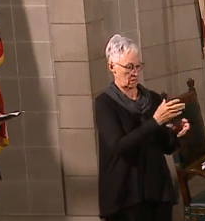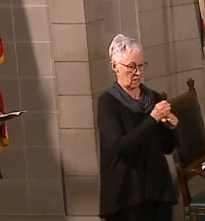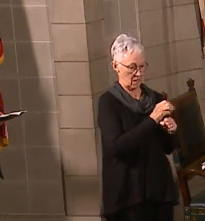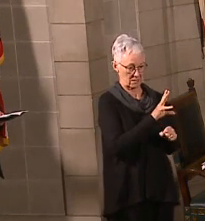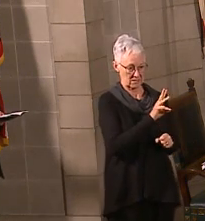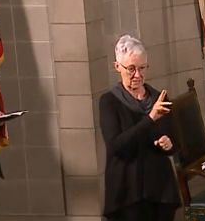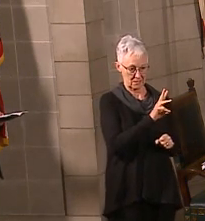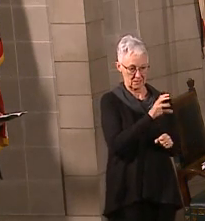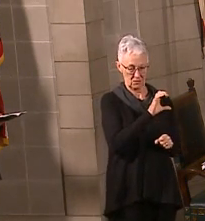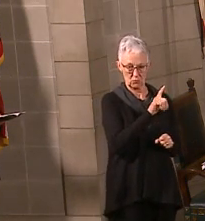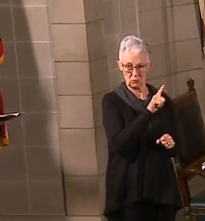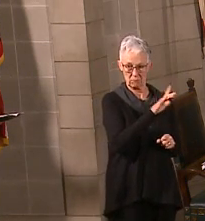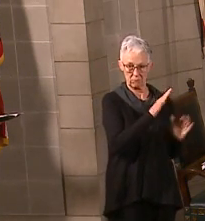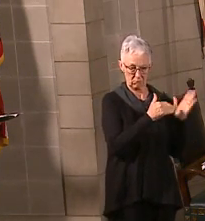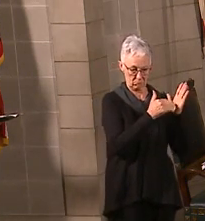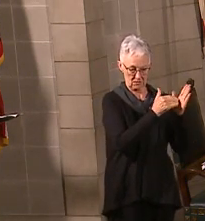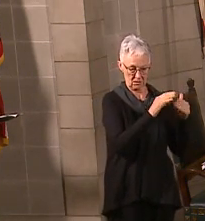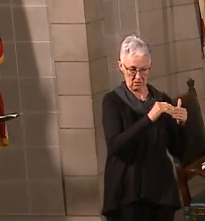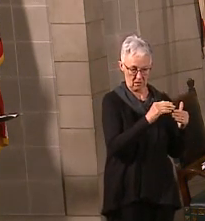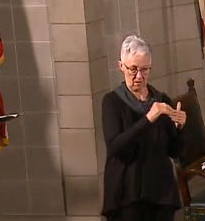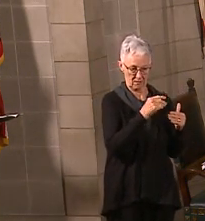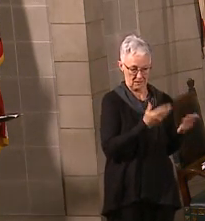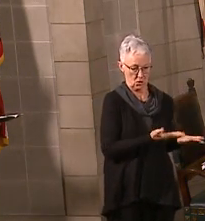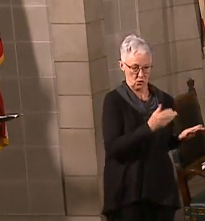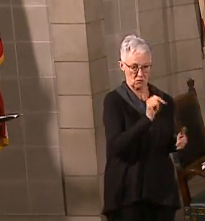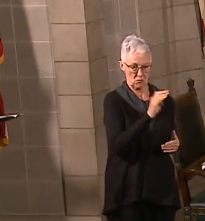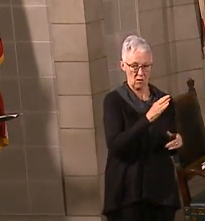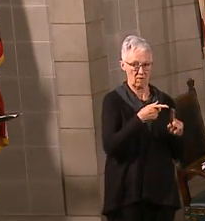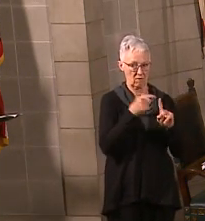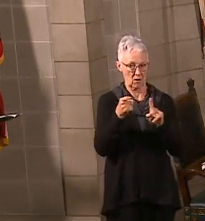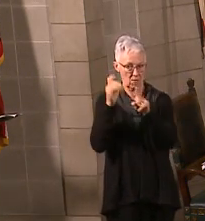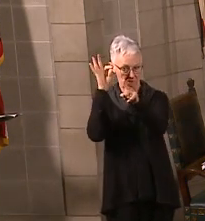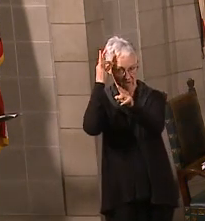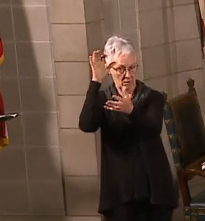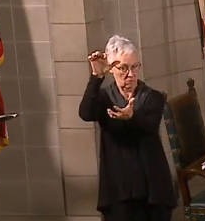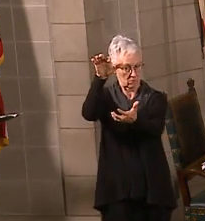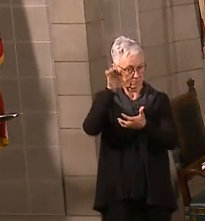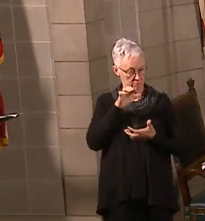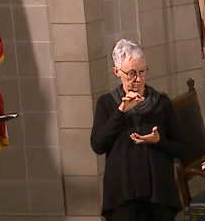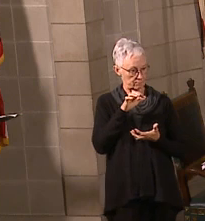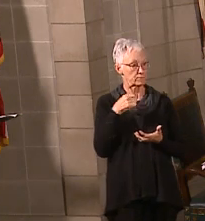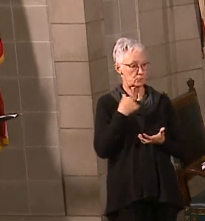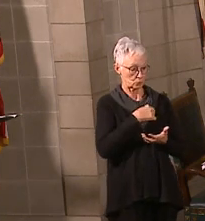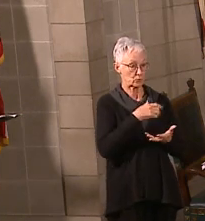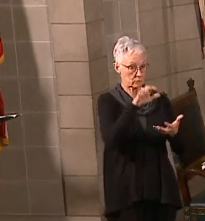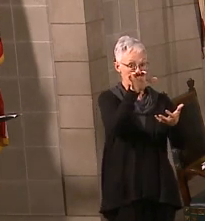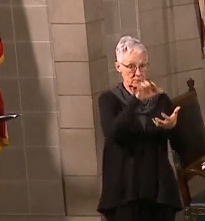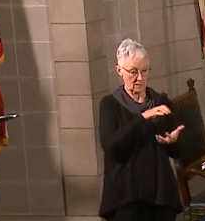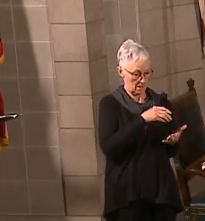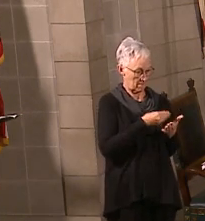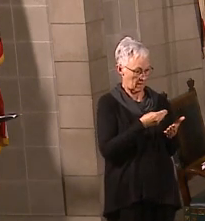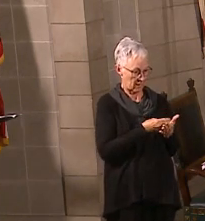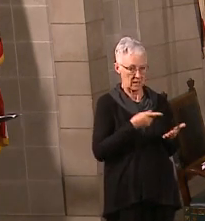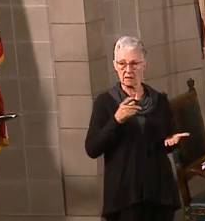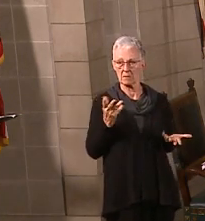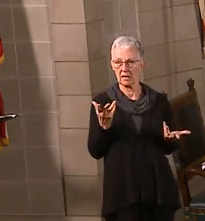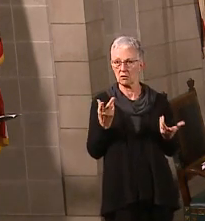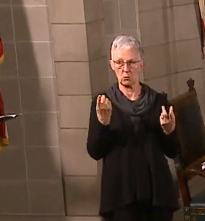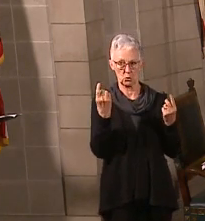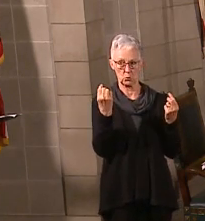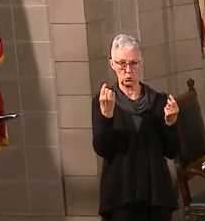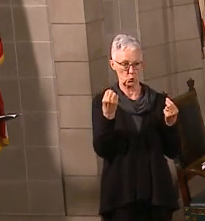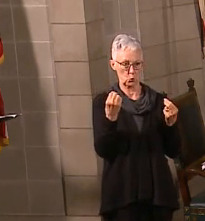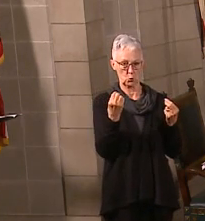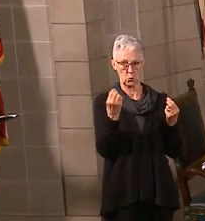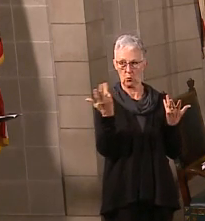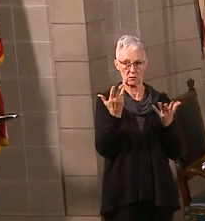the first part of that payment. And while we've gotten that money, we have not received any guidance on how we can spend that money. So we're still waiting from